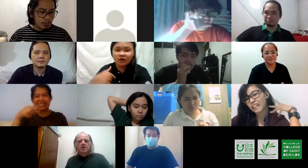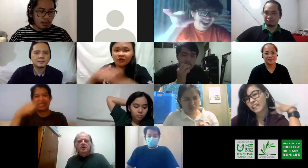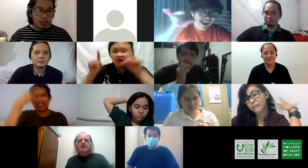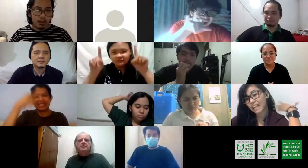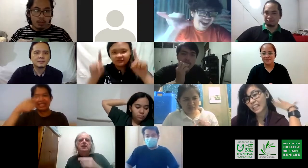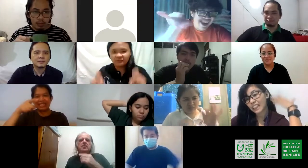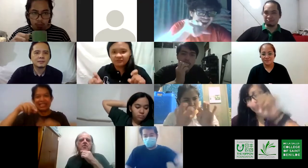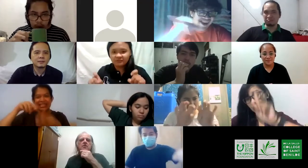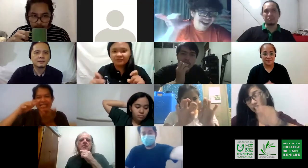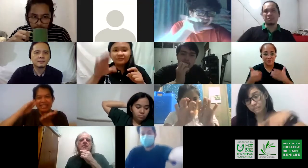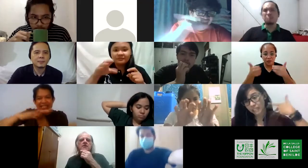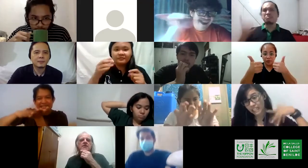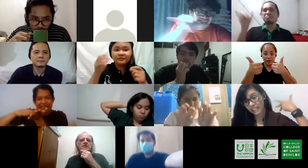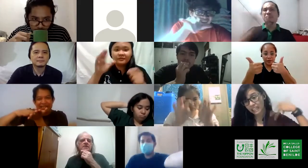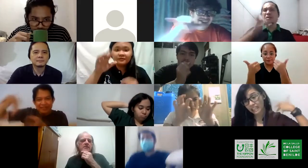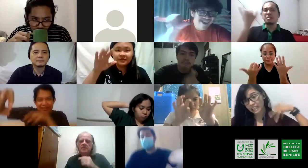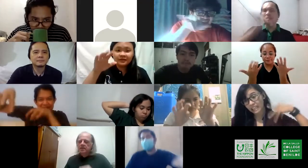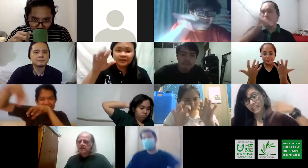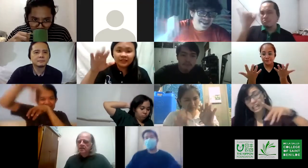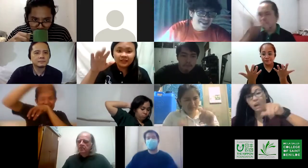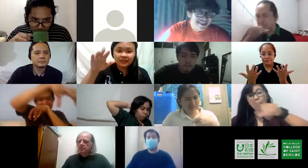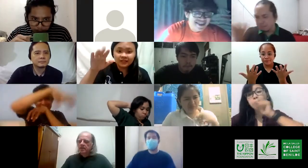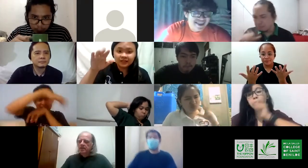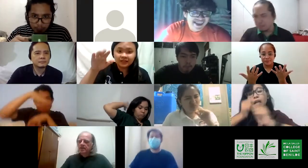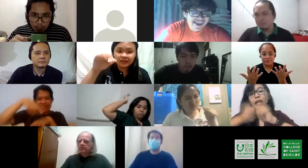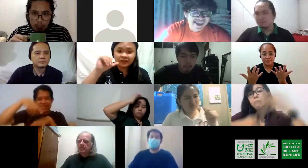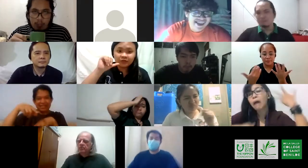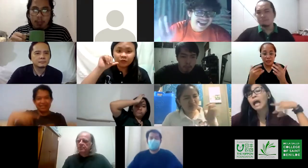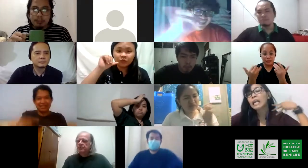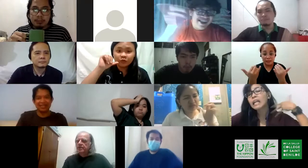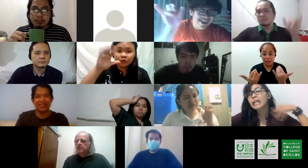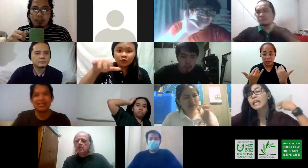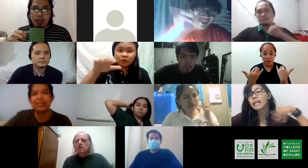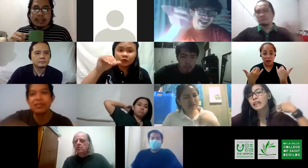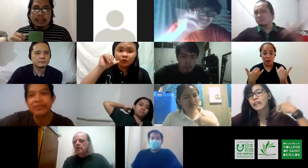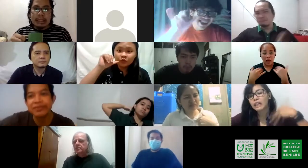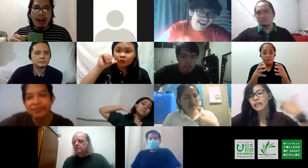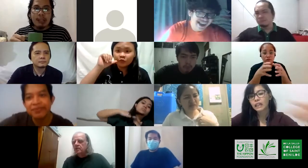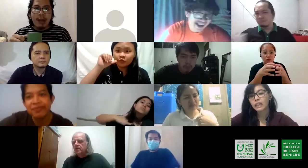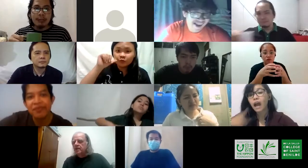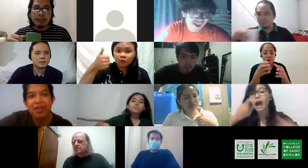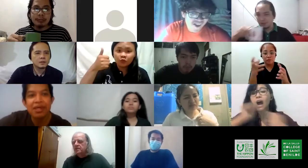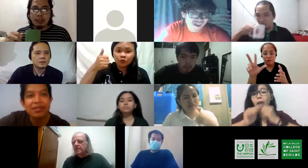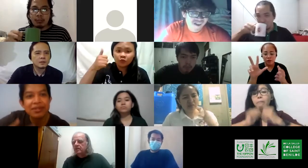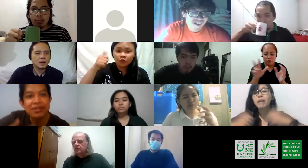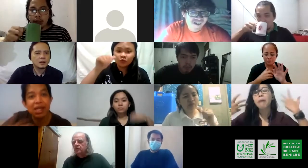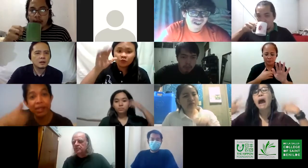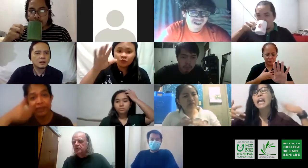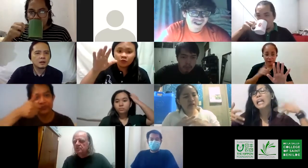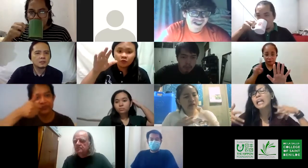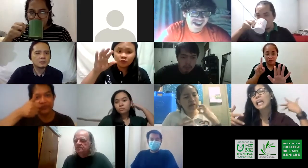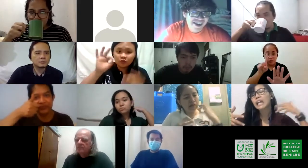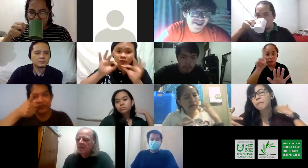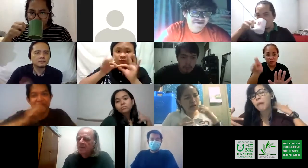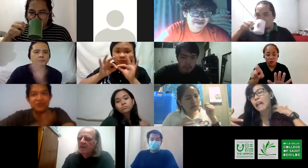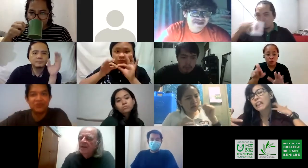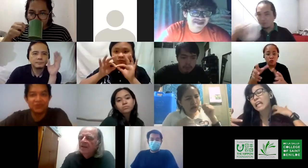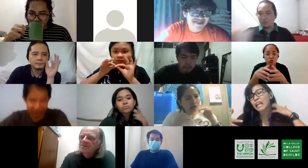Okay, so now we're going to have group 3. Oh, well, I just want to ask about group 2. Last